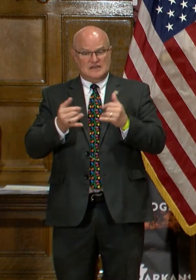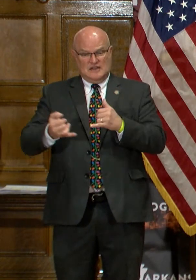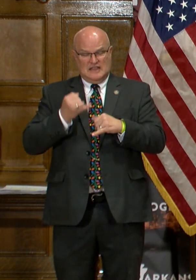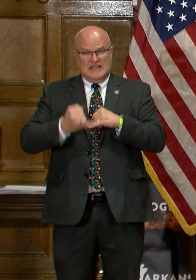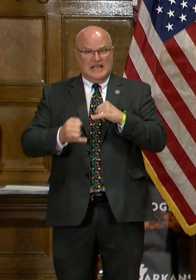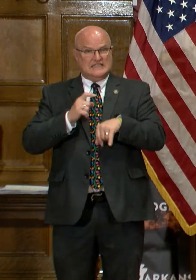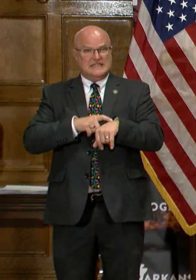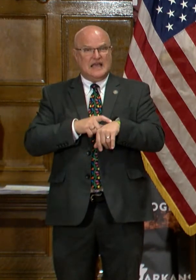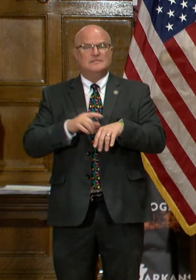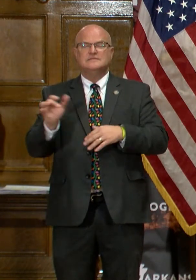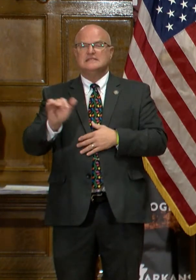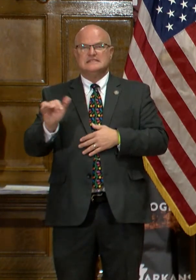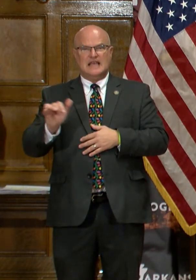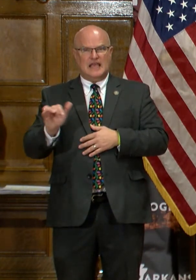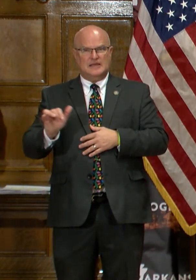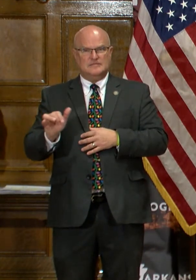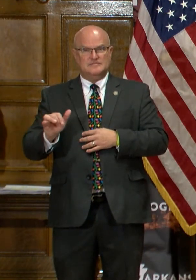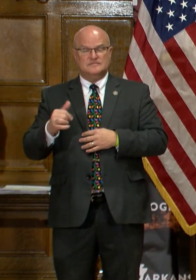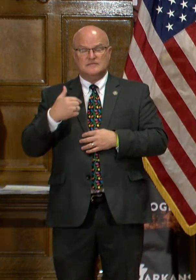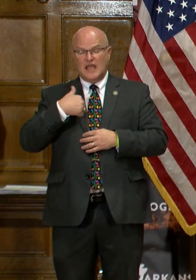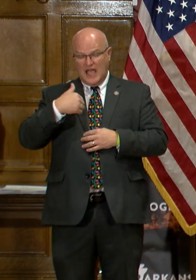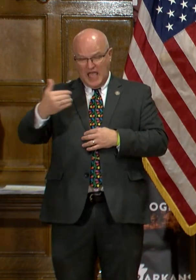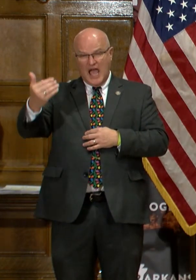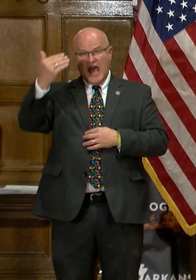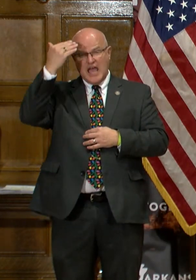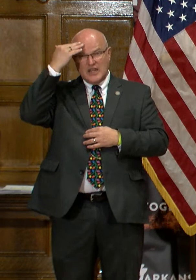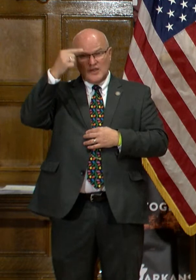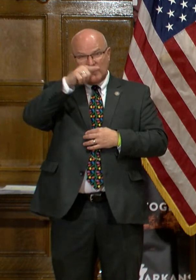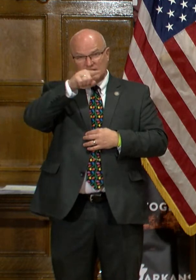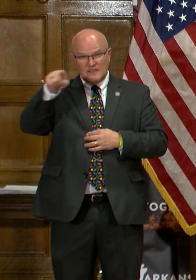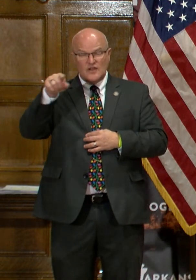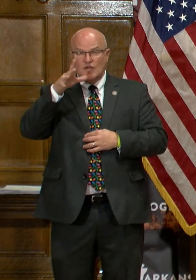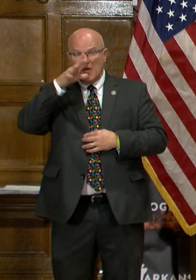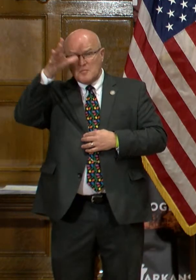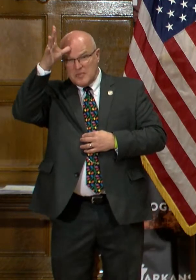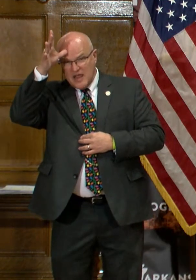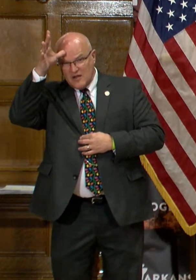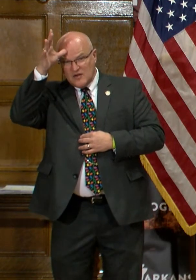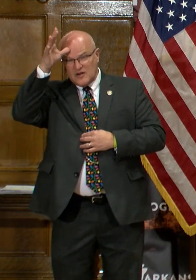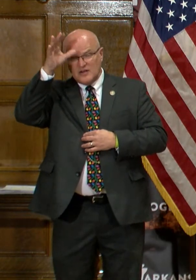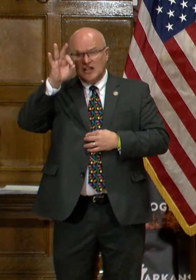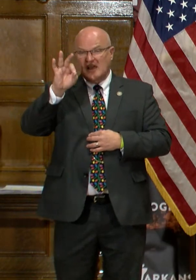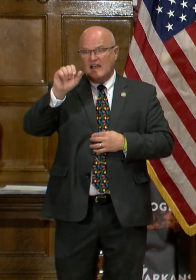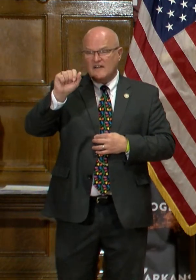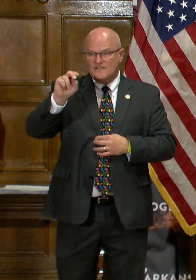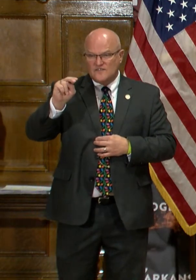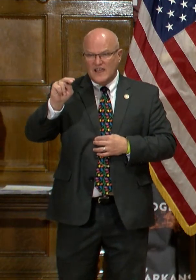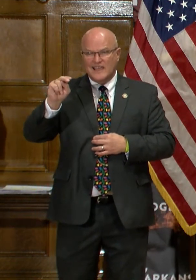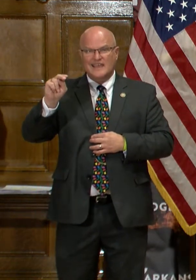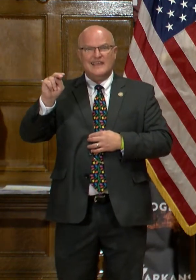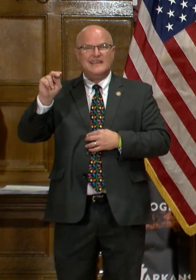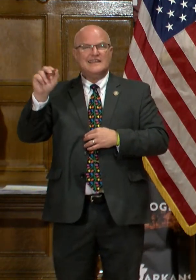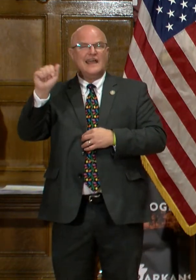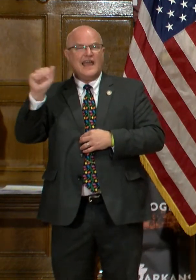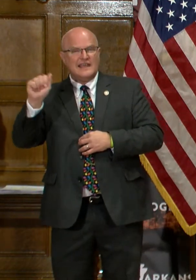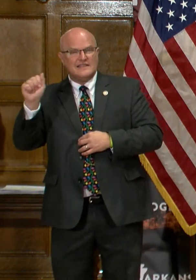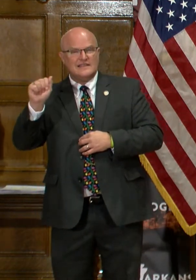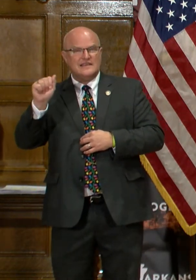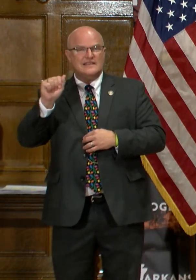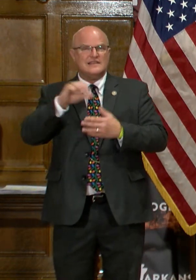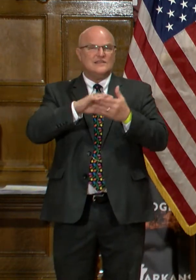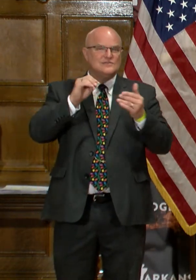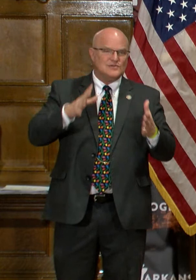is going to be the same thing. I know out there, if you're a parent or you're a fan or if you're a student or if you're an athlete, a